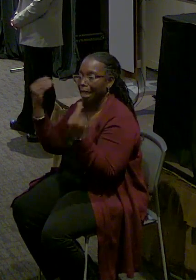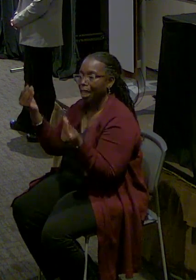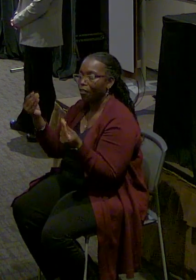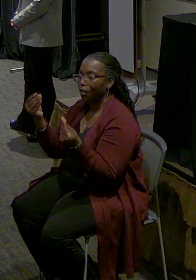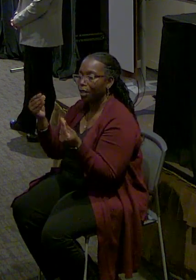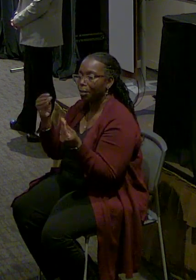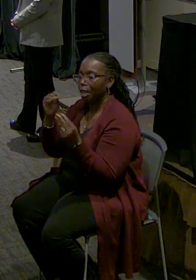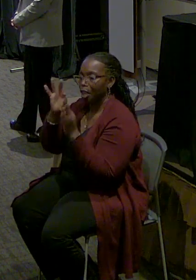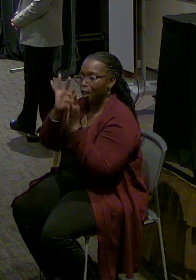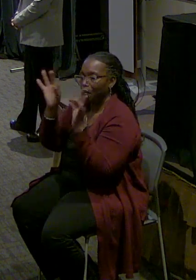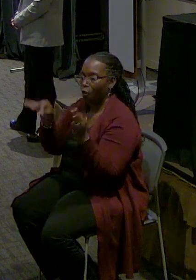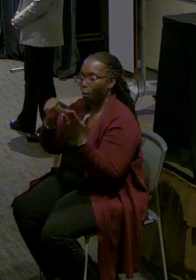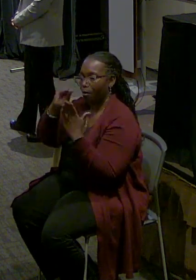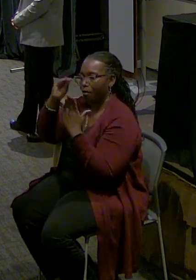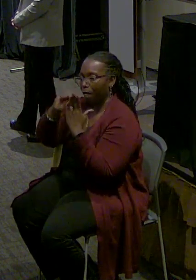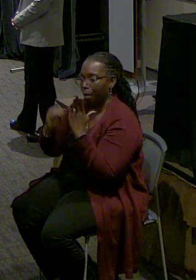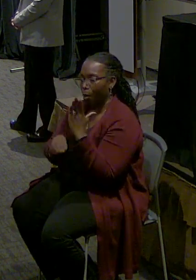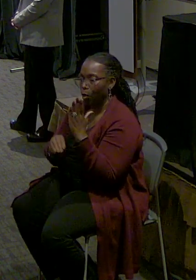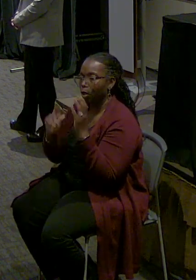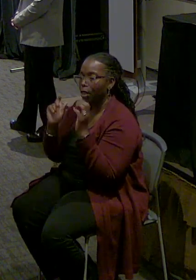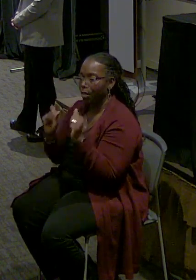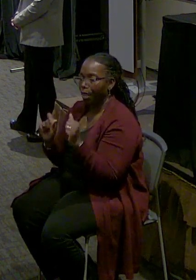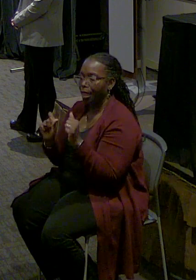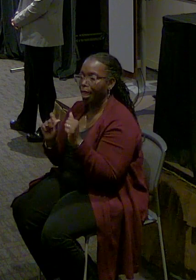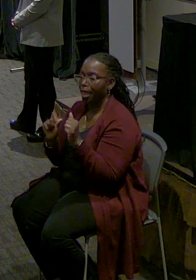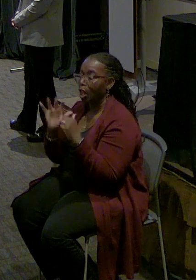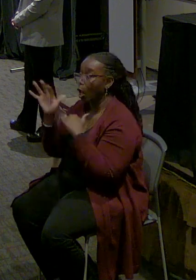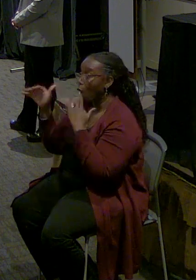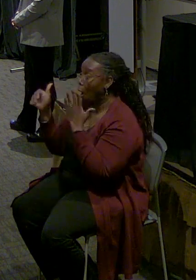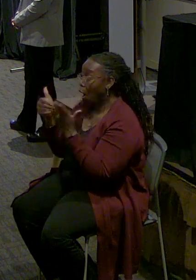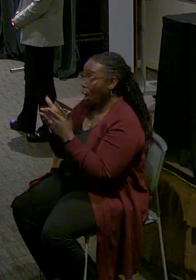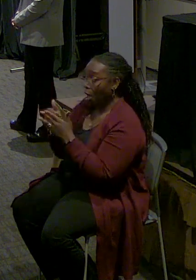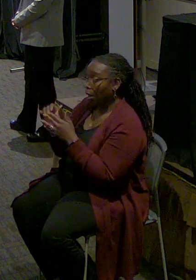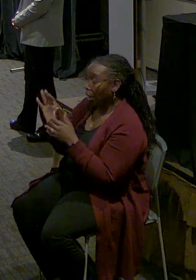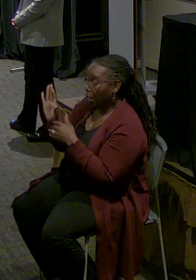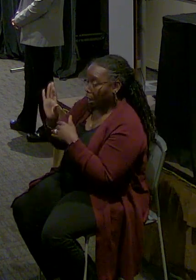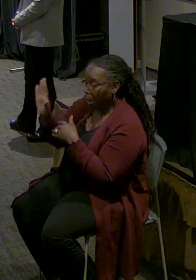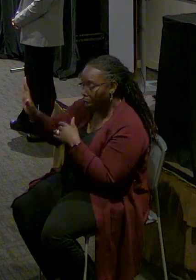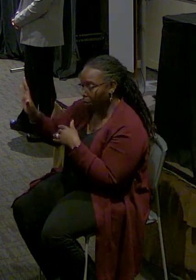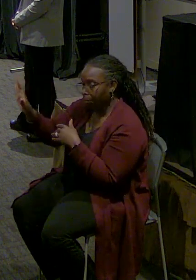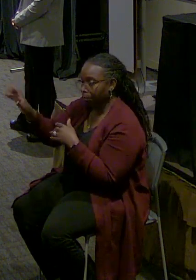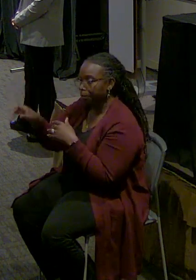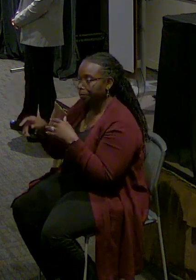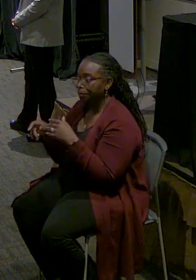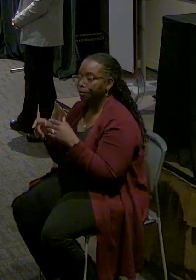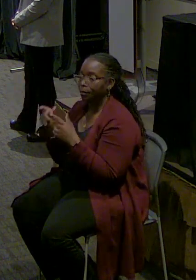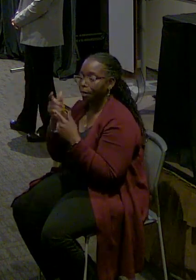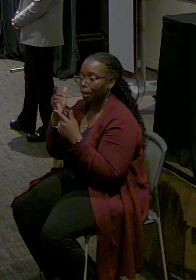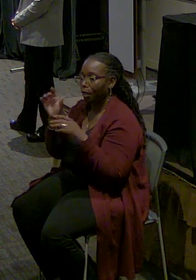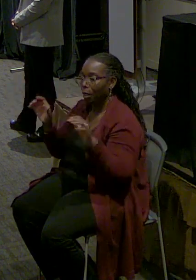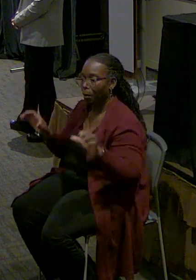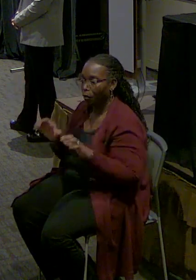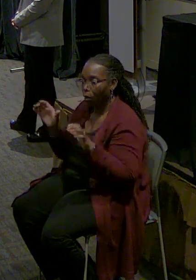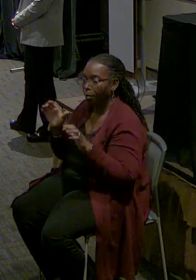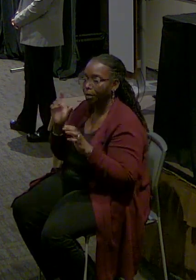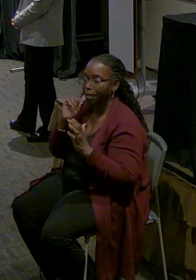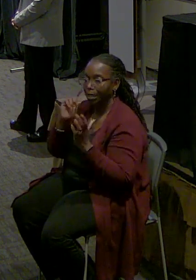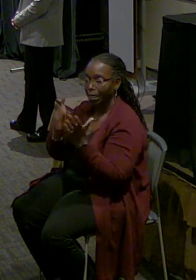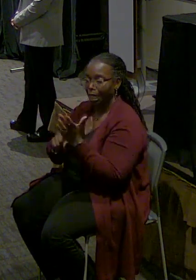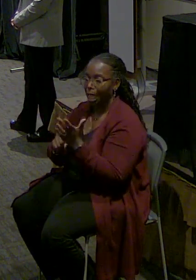fillable form, so that they essentially can take all of their performance indicator data and put it in